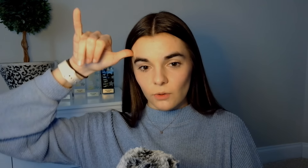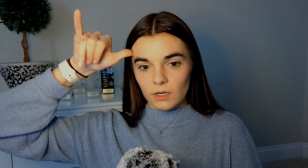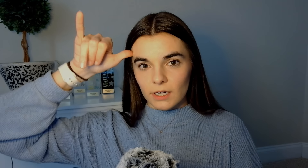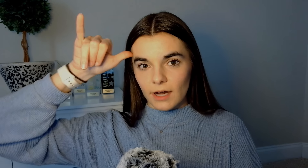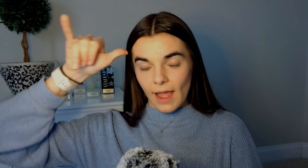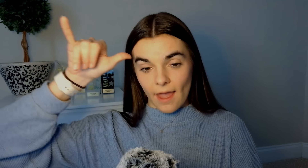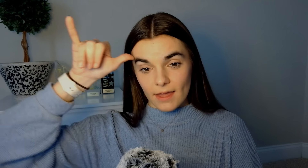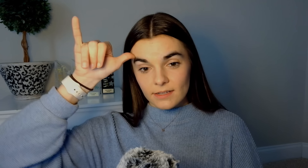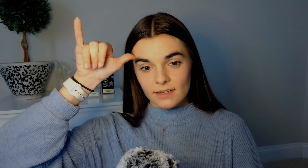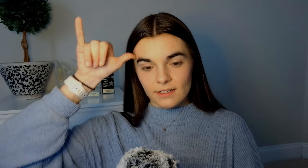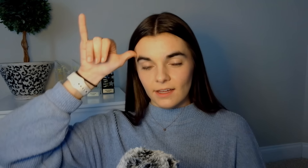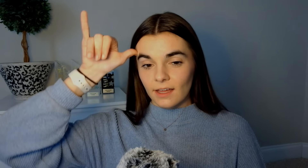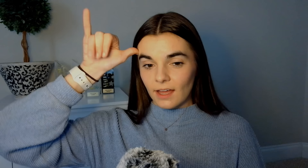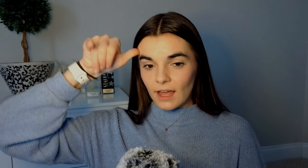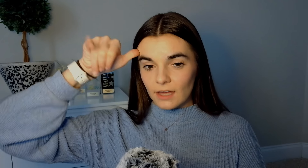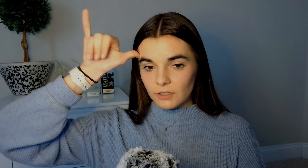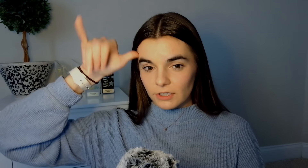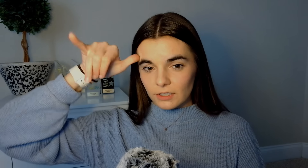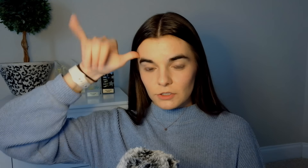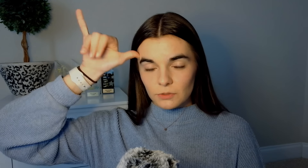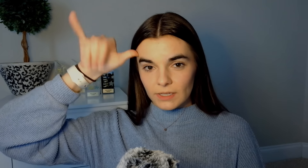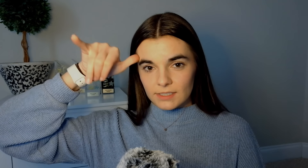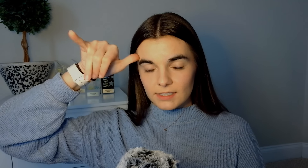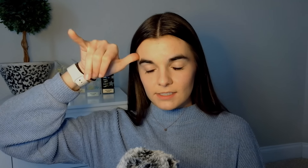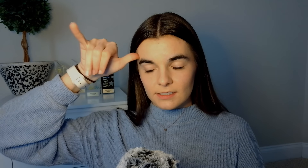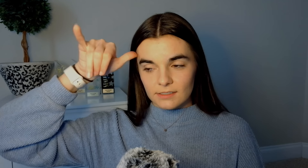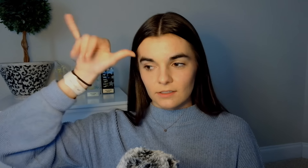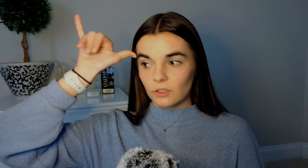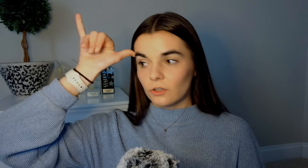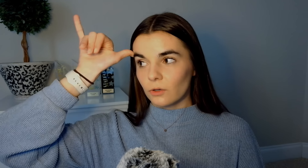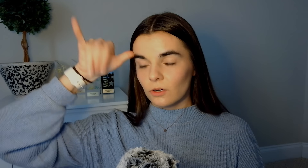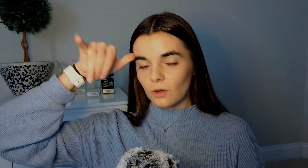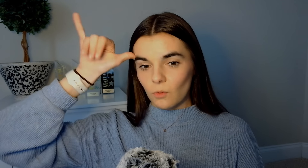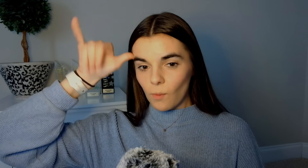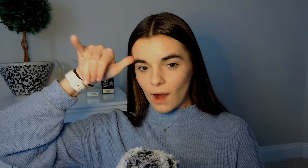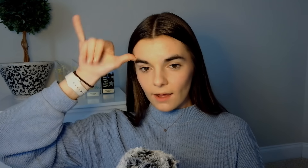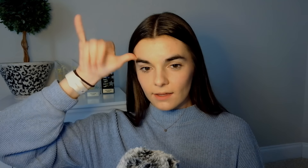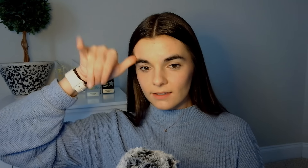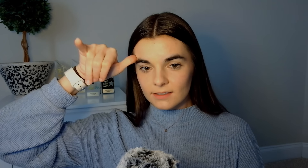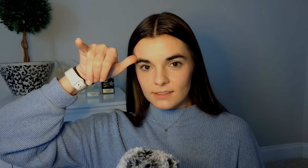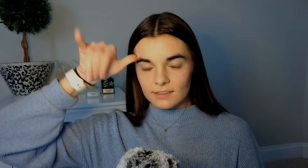your head, and you're going to twist your Y sign.